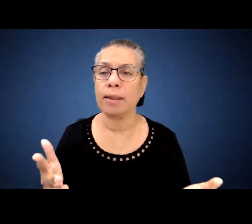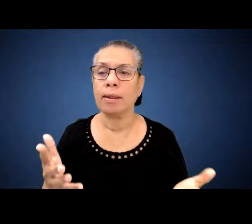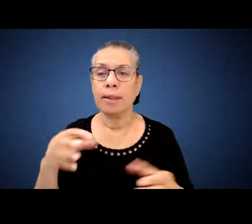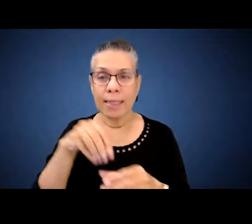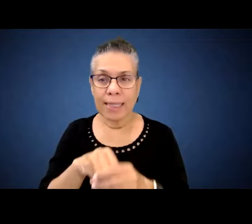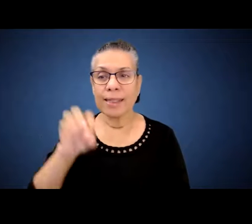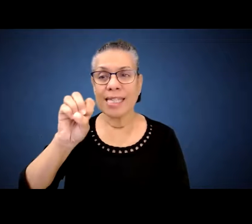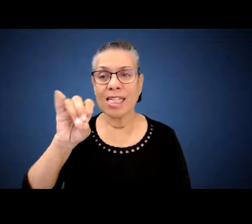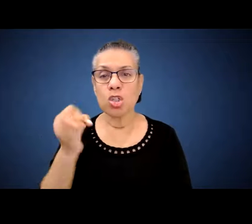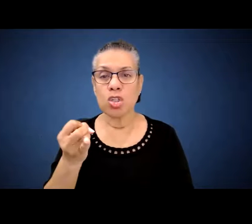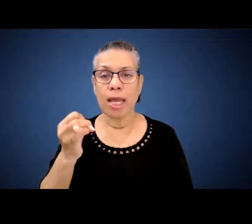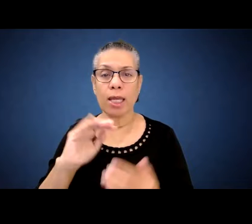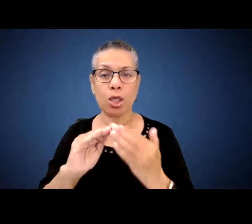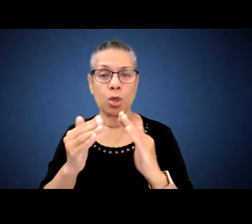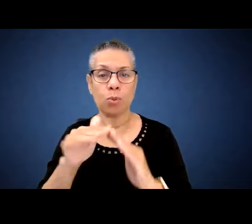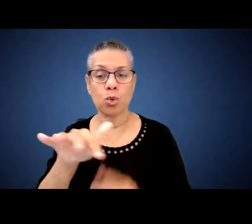communities.